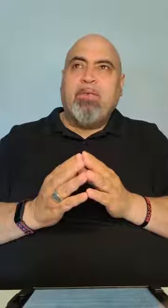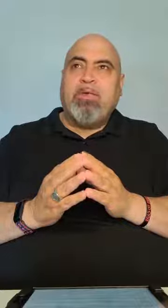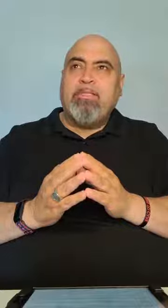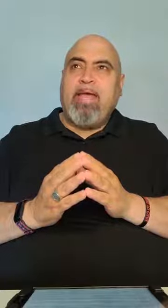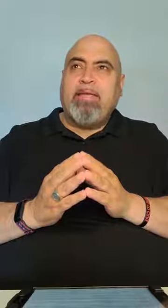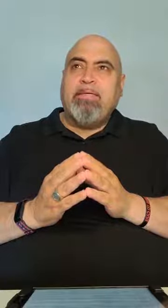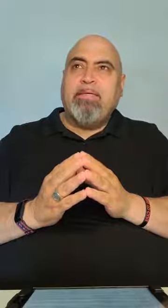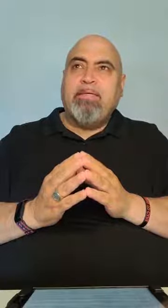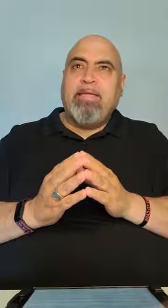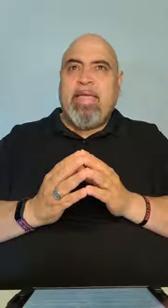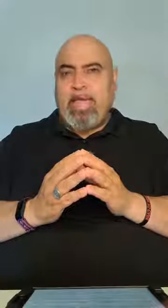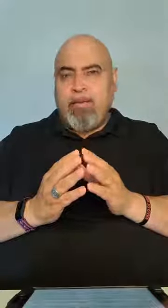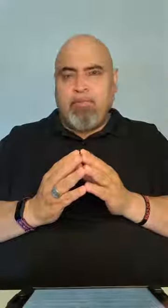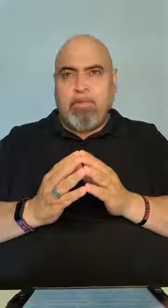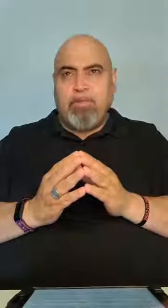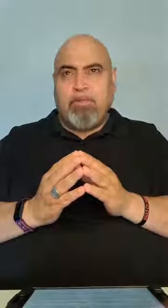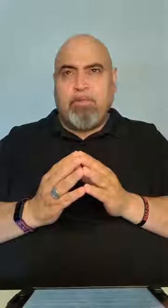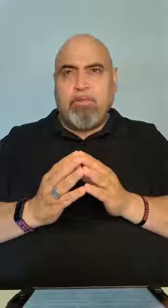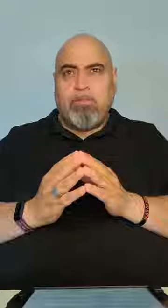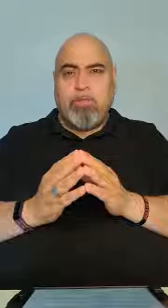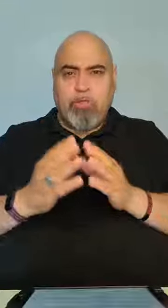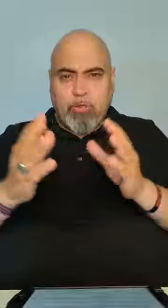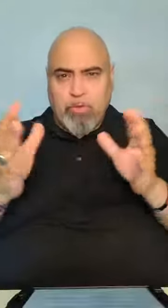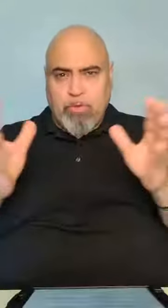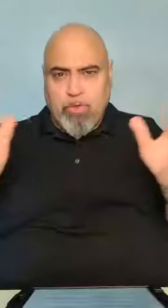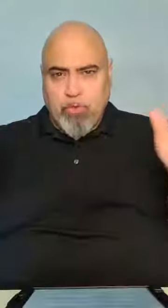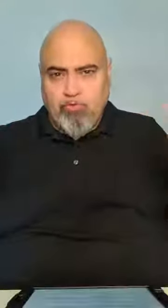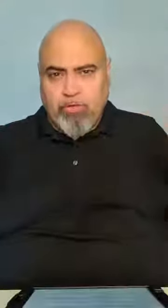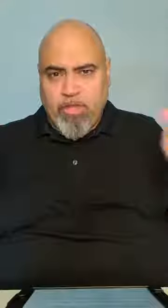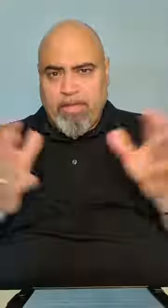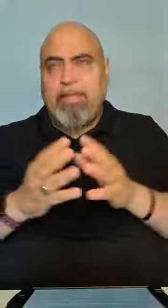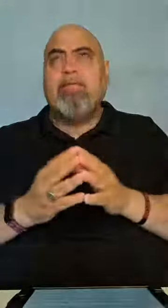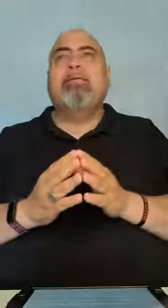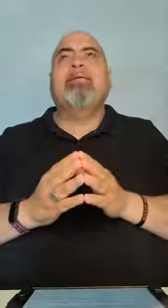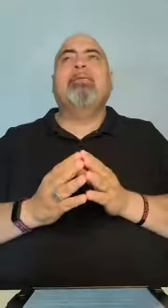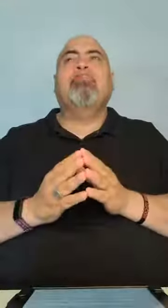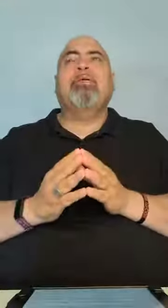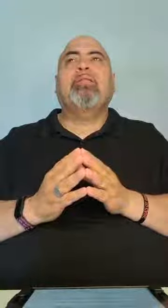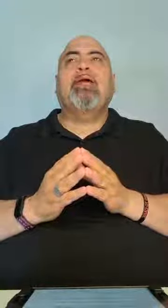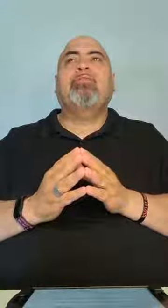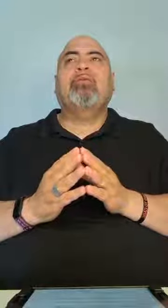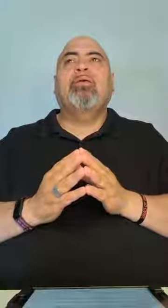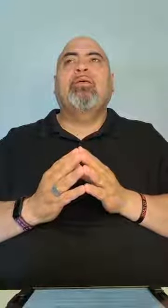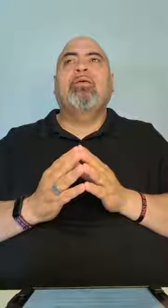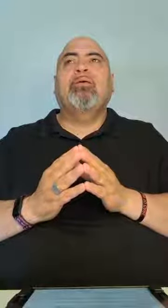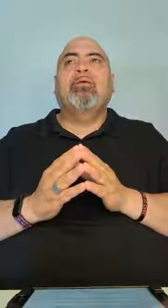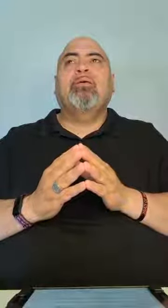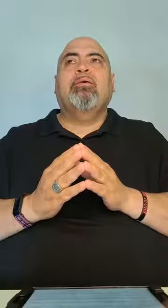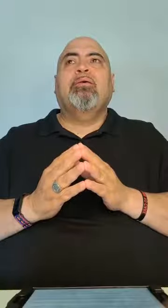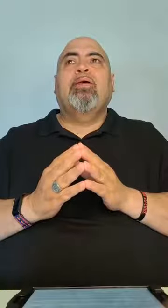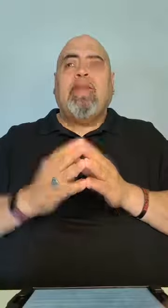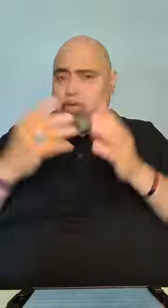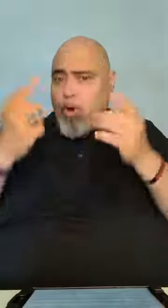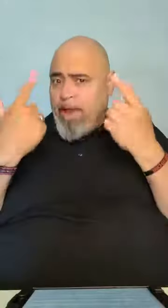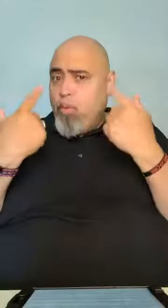was that he came to the Jews and the Jews rejected. And that's, and you know, and I would have